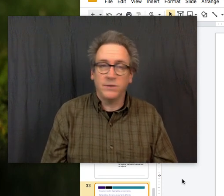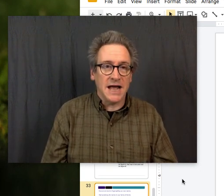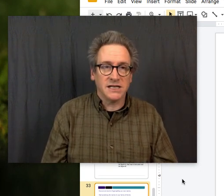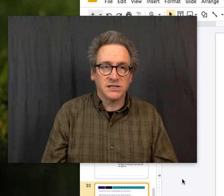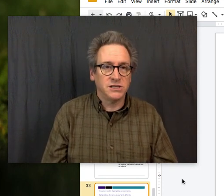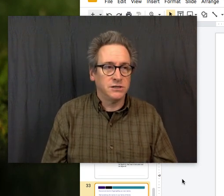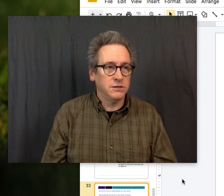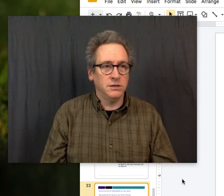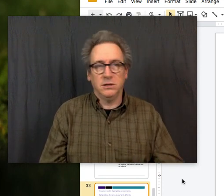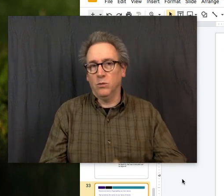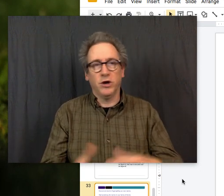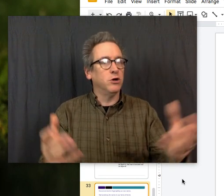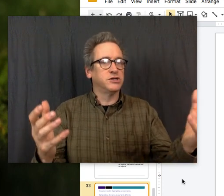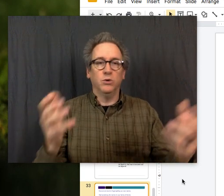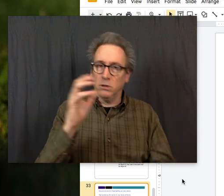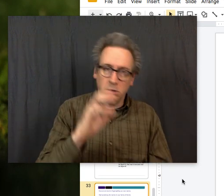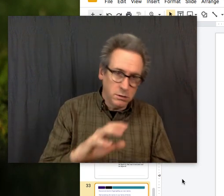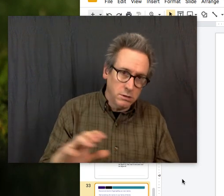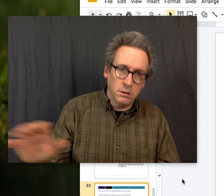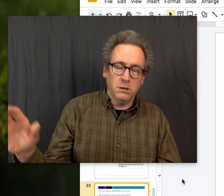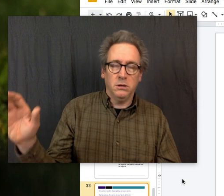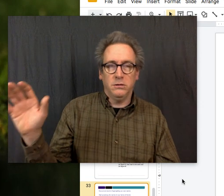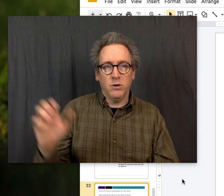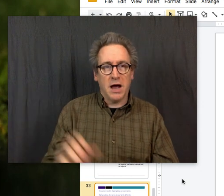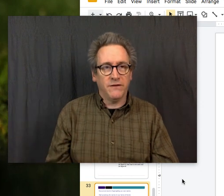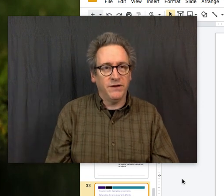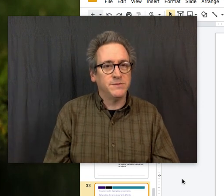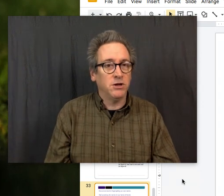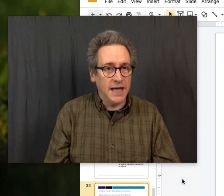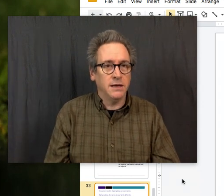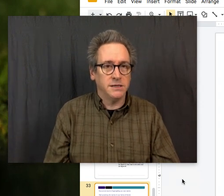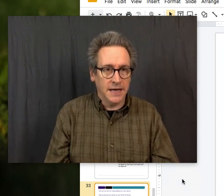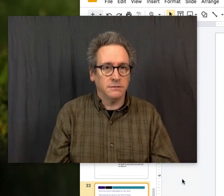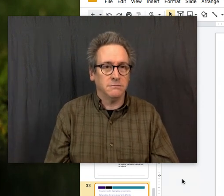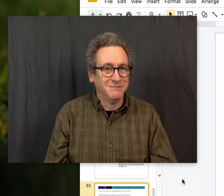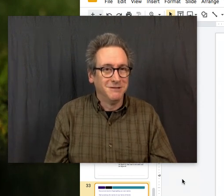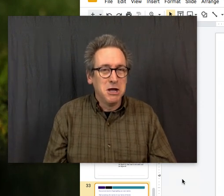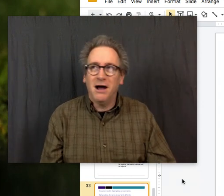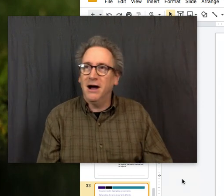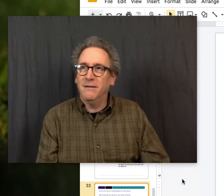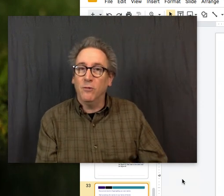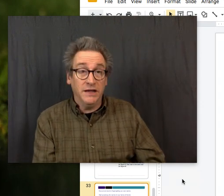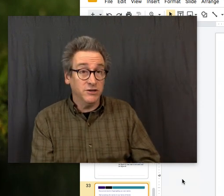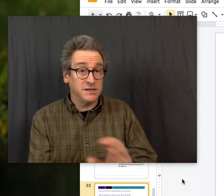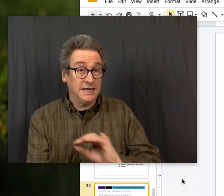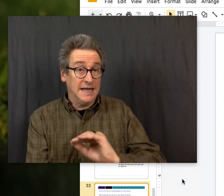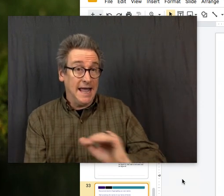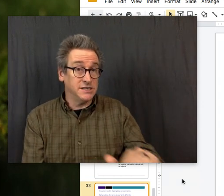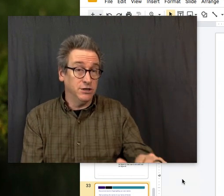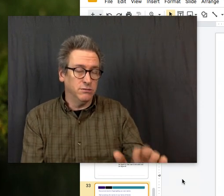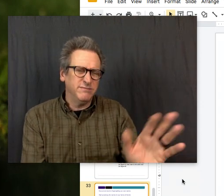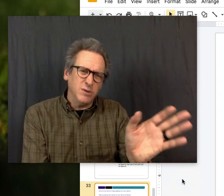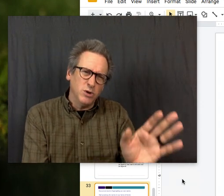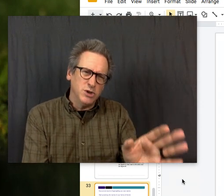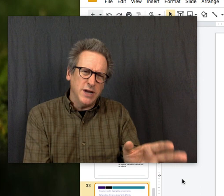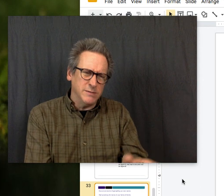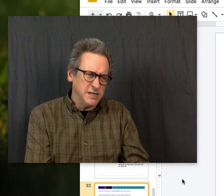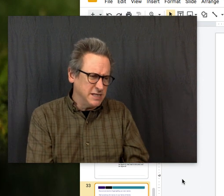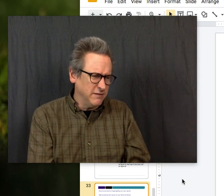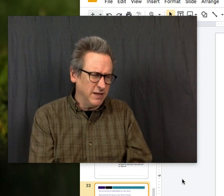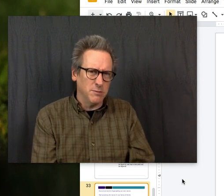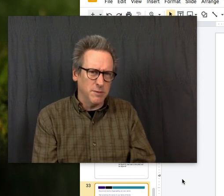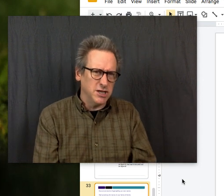Someone asks, where do you go to school? Know how to finger spell Kent State. Even just KSU. We'll do